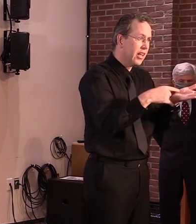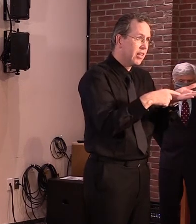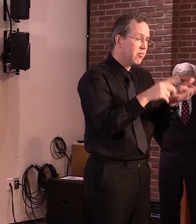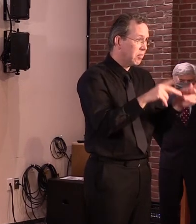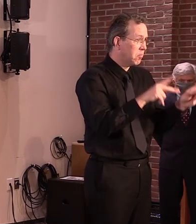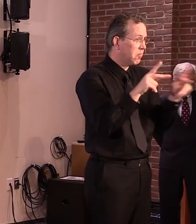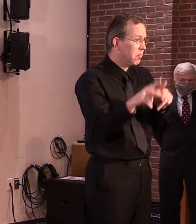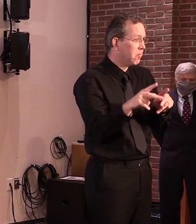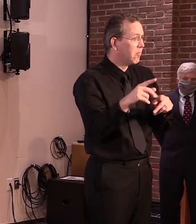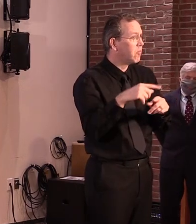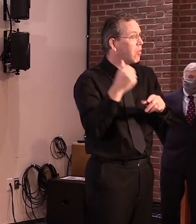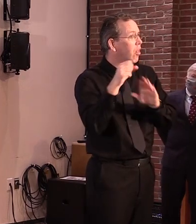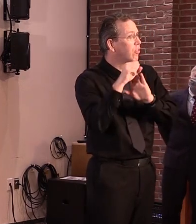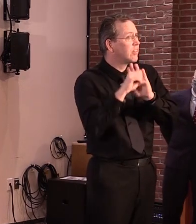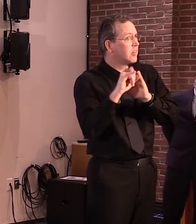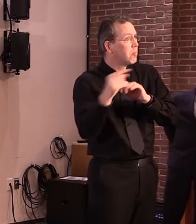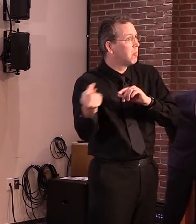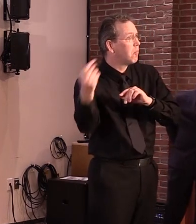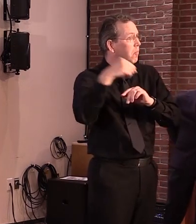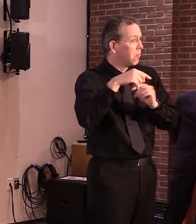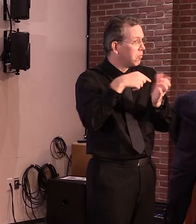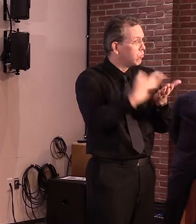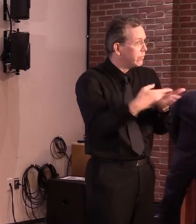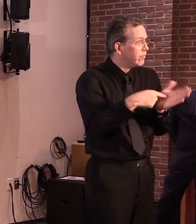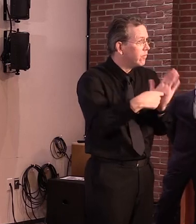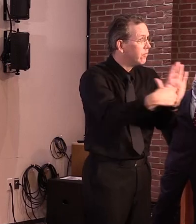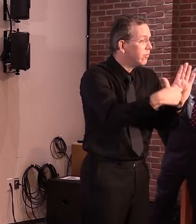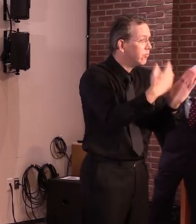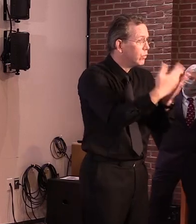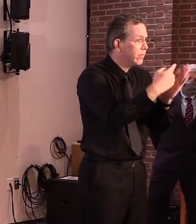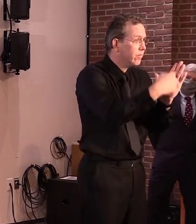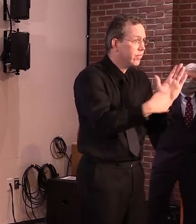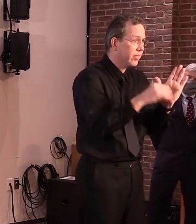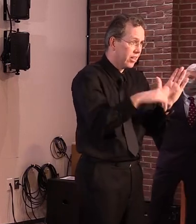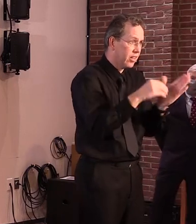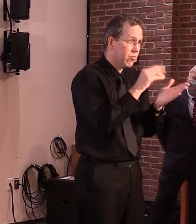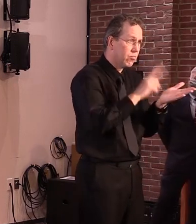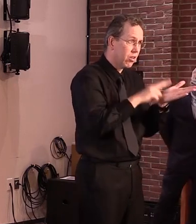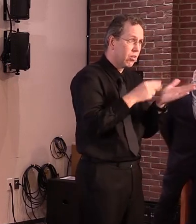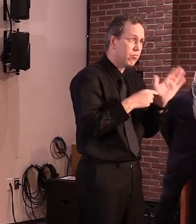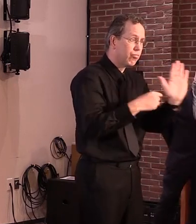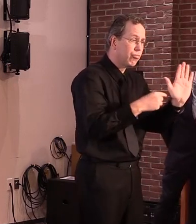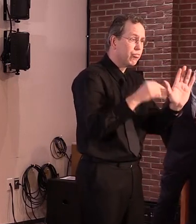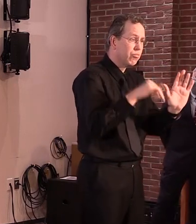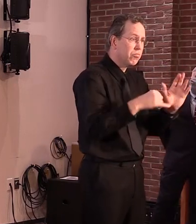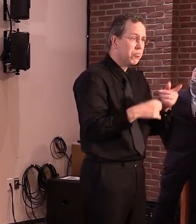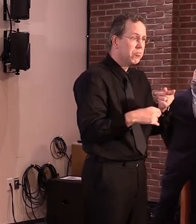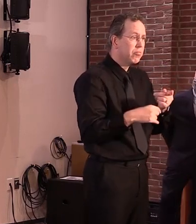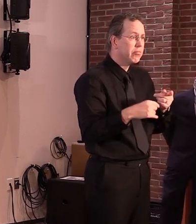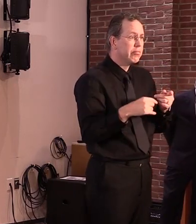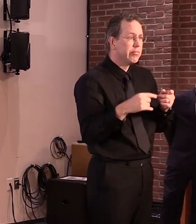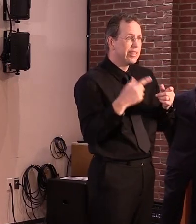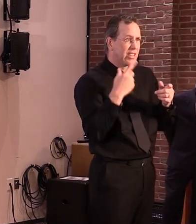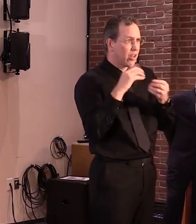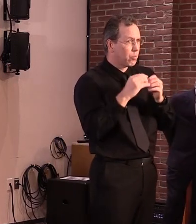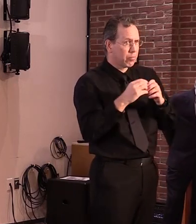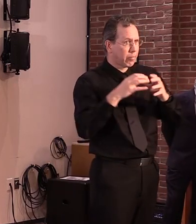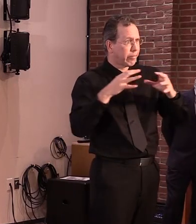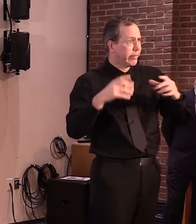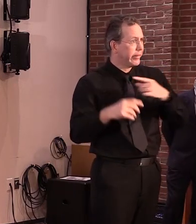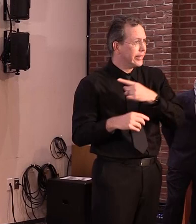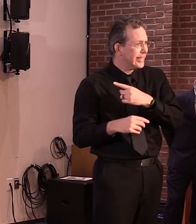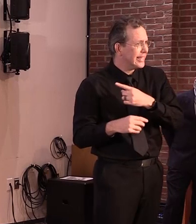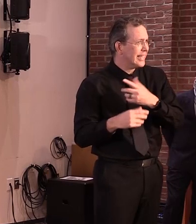if there would ever be the ability for out of state, in light of the heat map you showed us today, I was wondering if there would be an ability